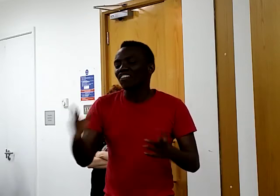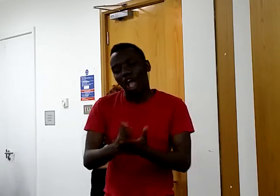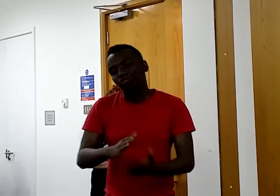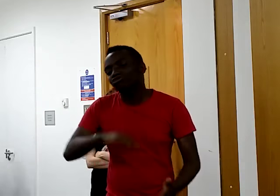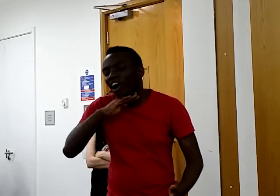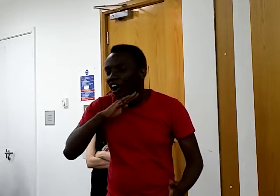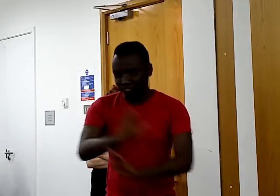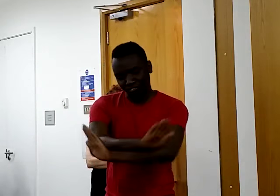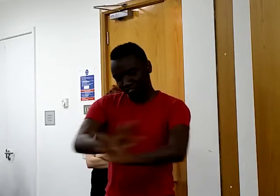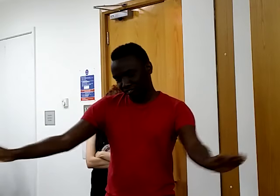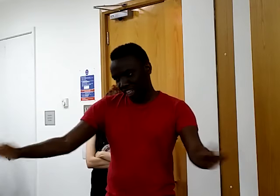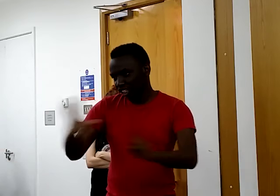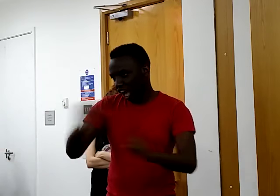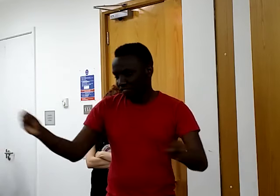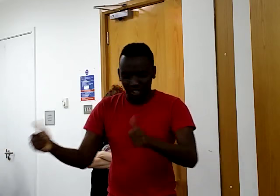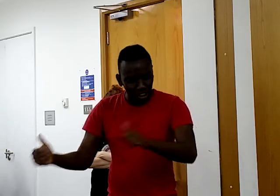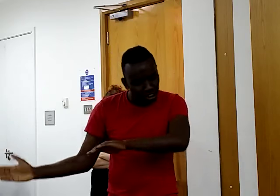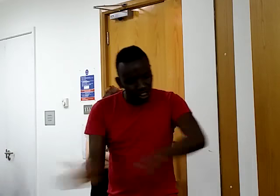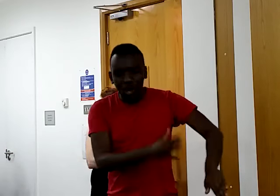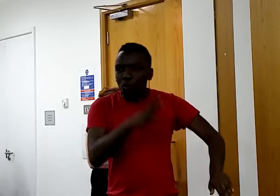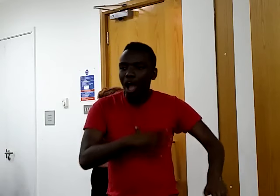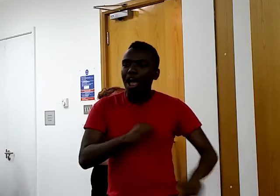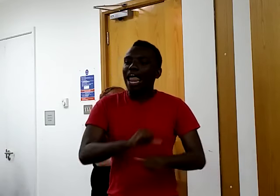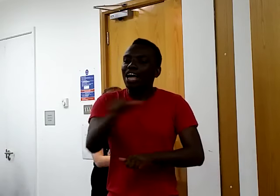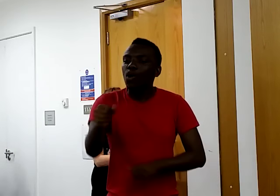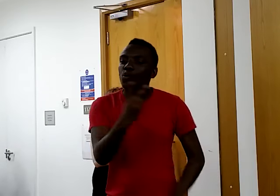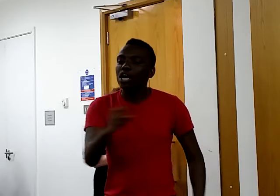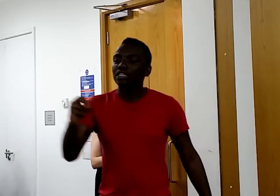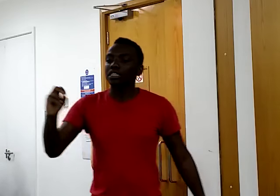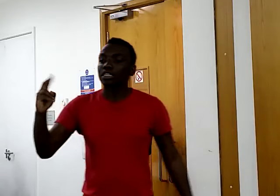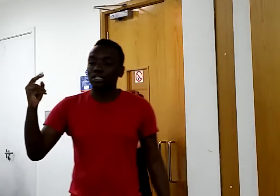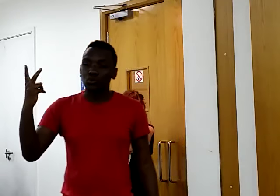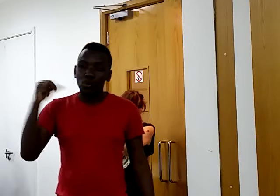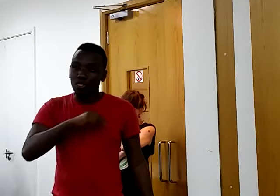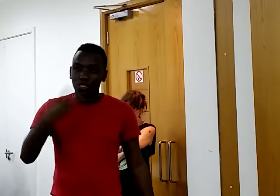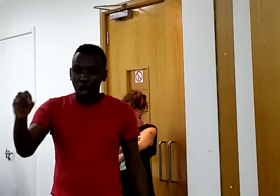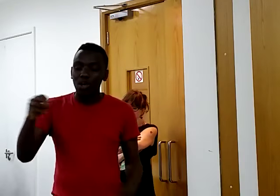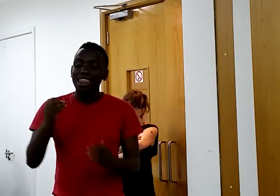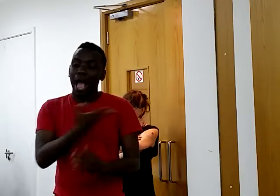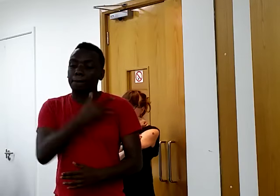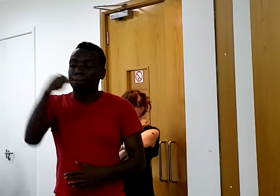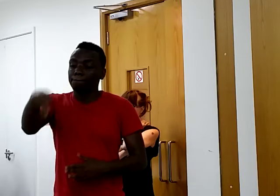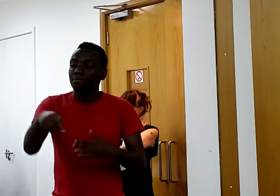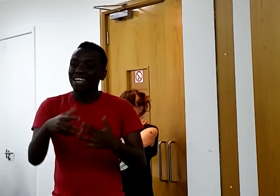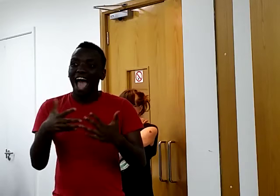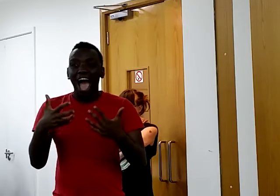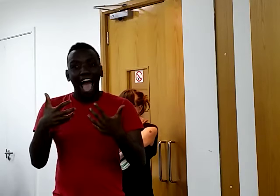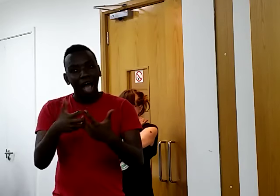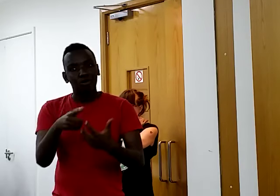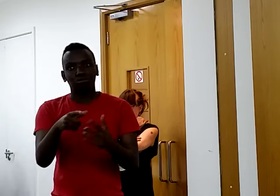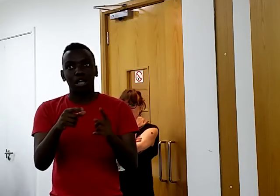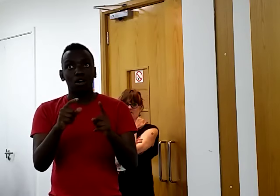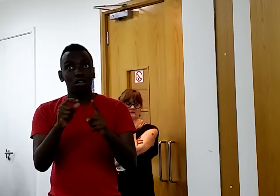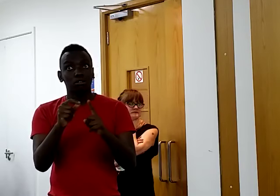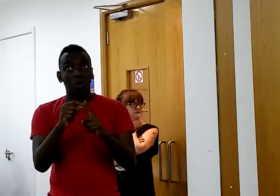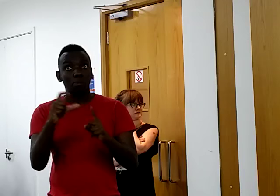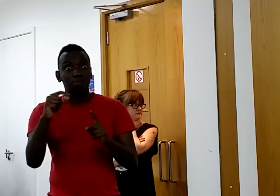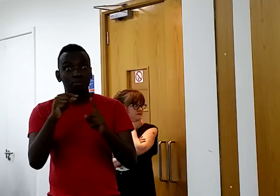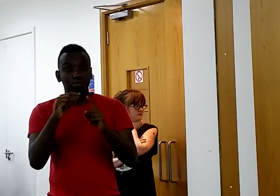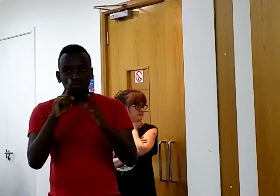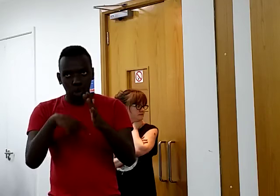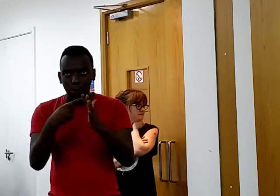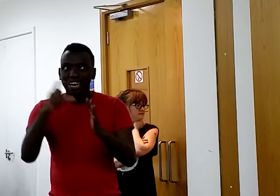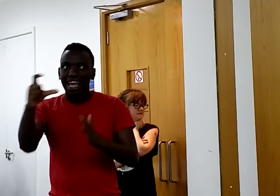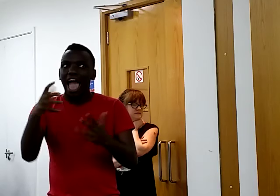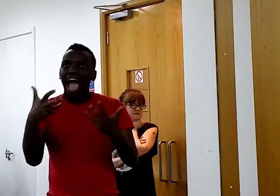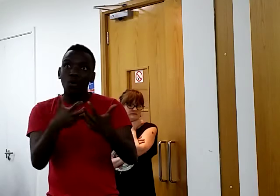really worried about that. You know, I personally, I've had enough of the Tory party. you know, and I want Labour